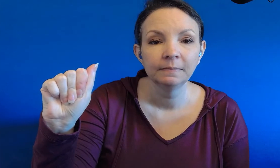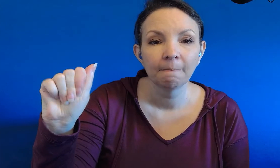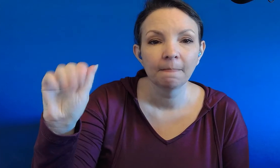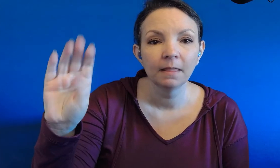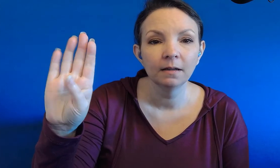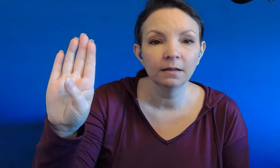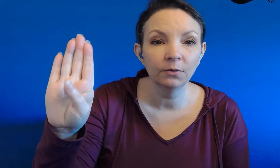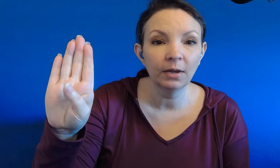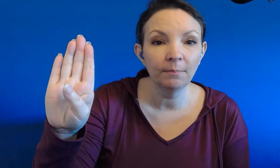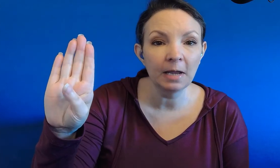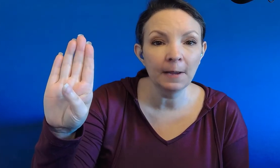And then we have B,